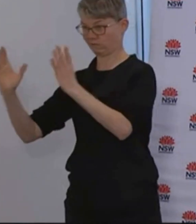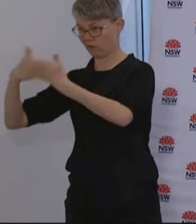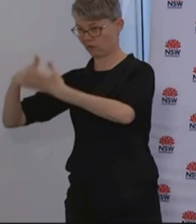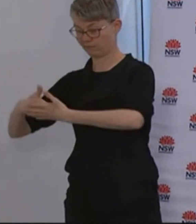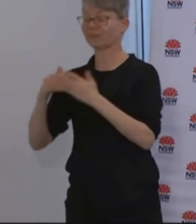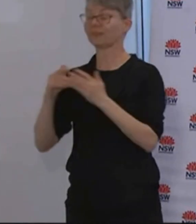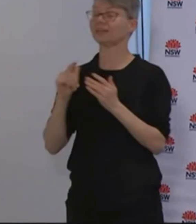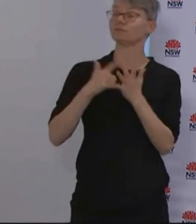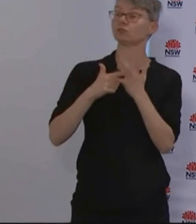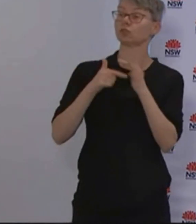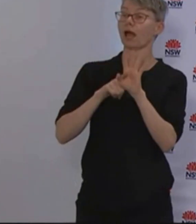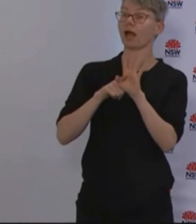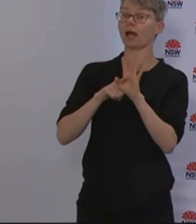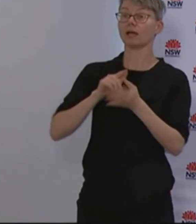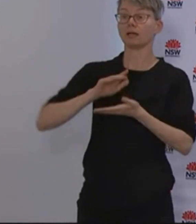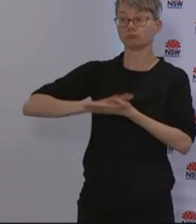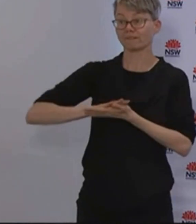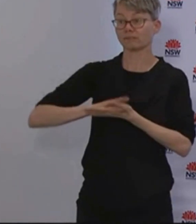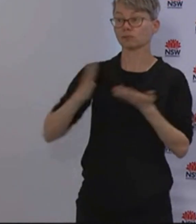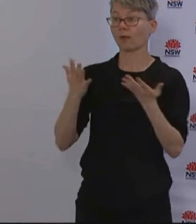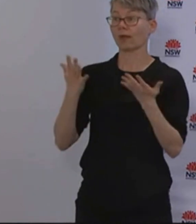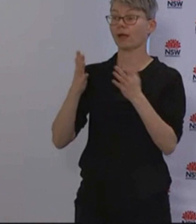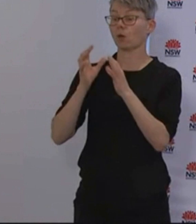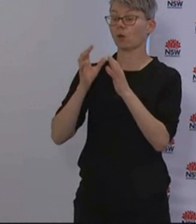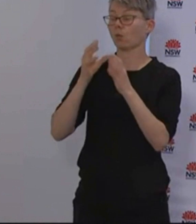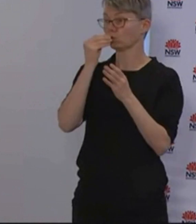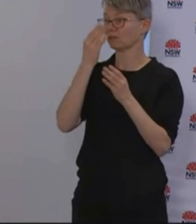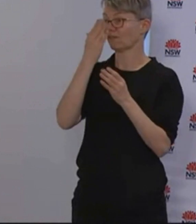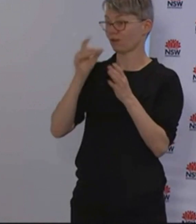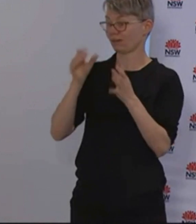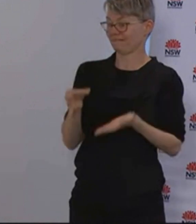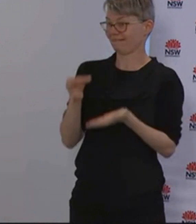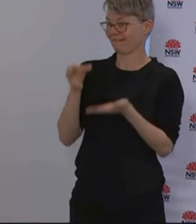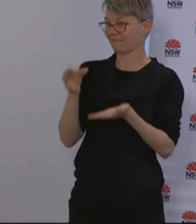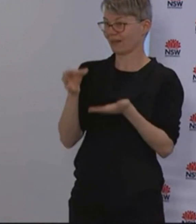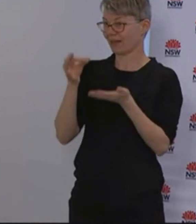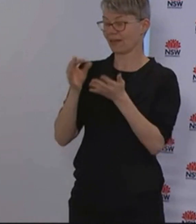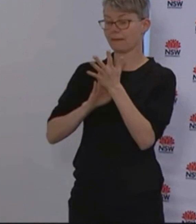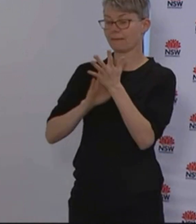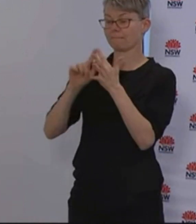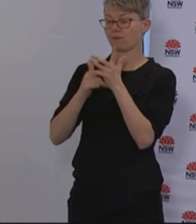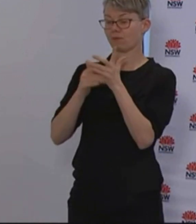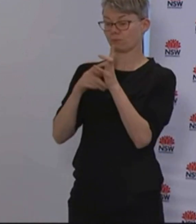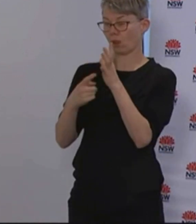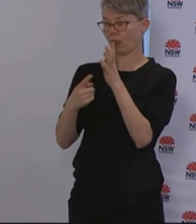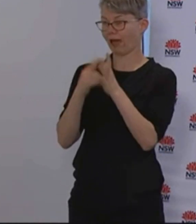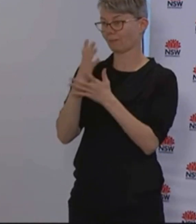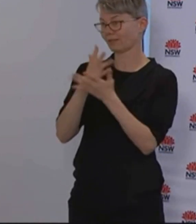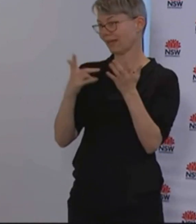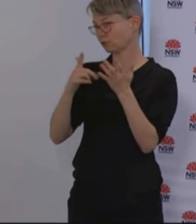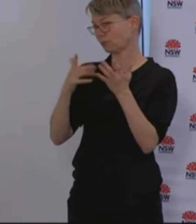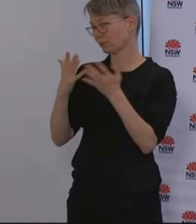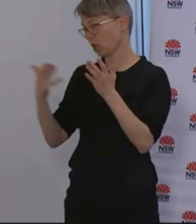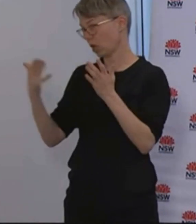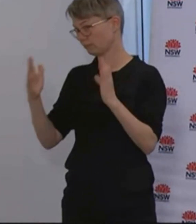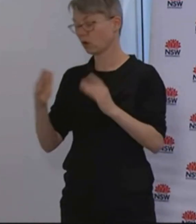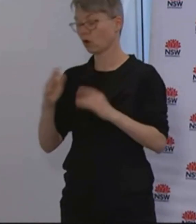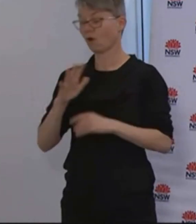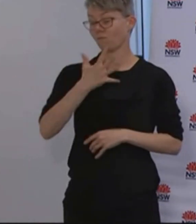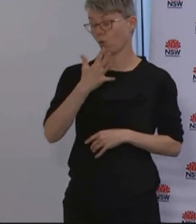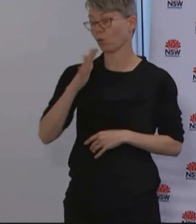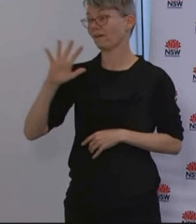July, breakfast at the Waterfront Cafe at Merimbula from 8:30 to 9:30am. On the 4th and